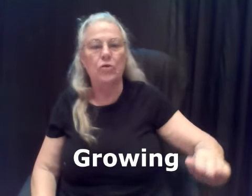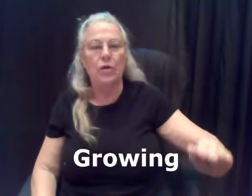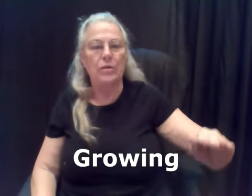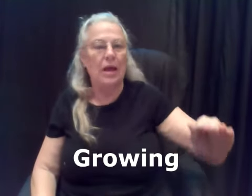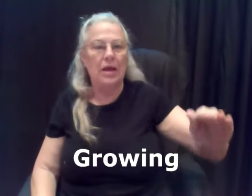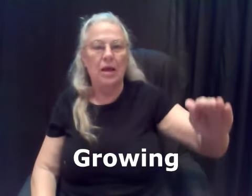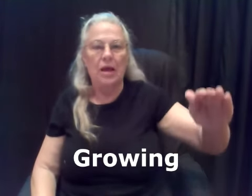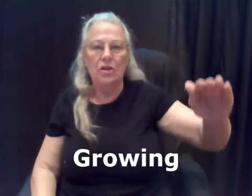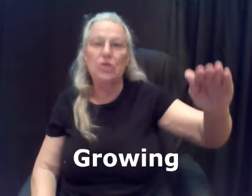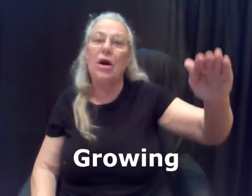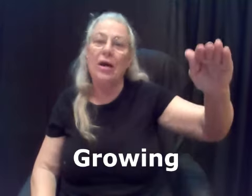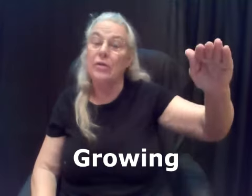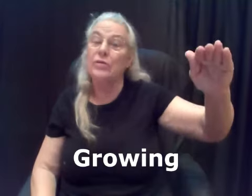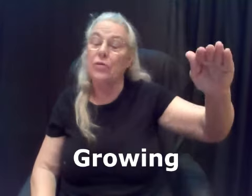like a child is growing.